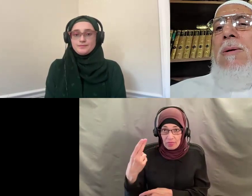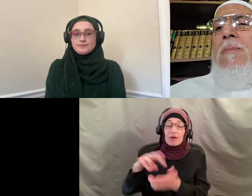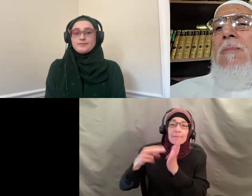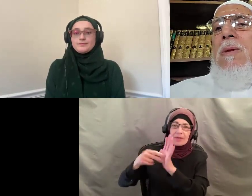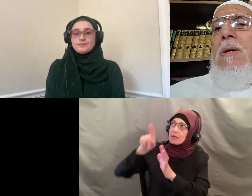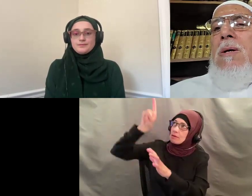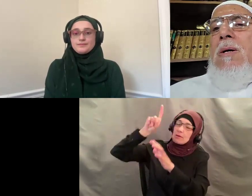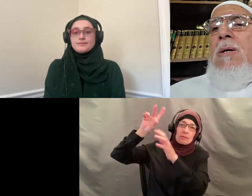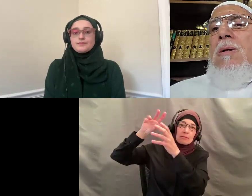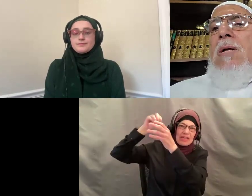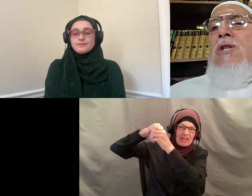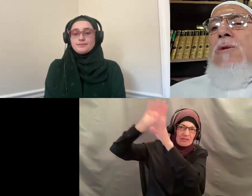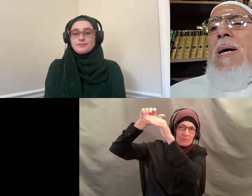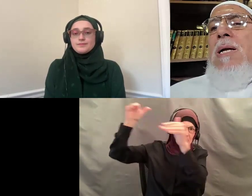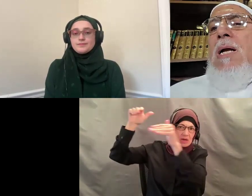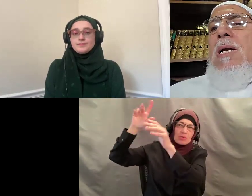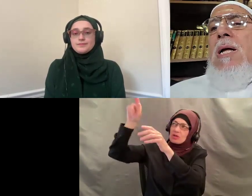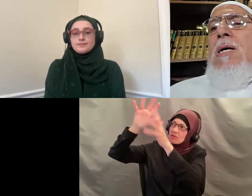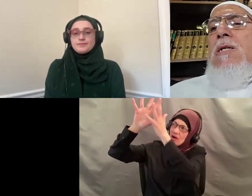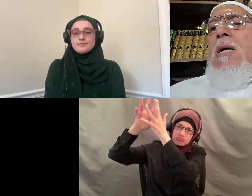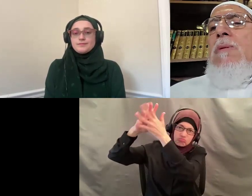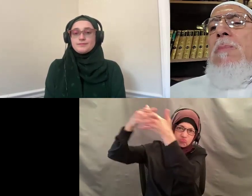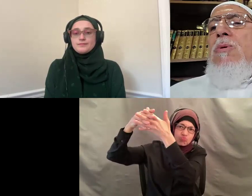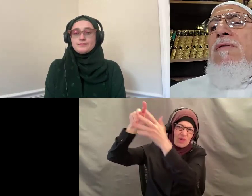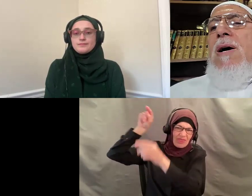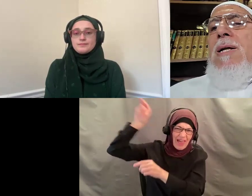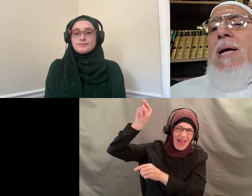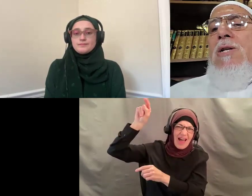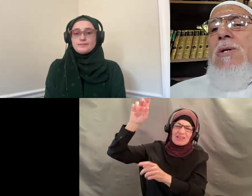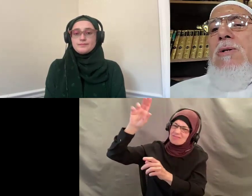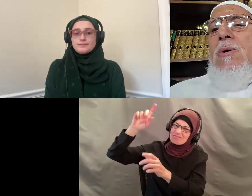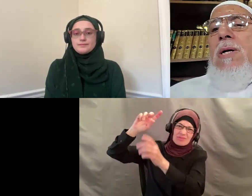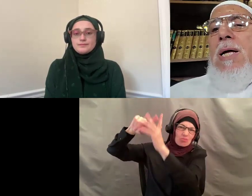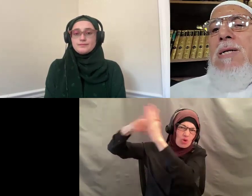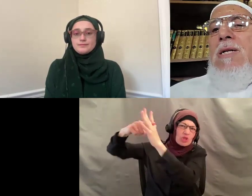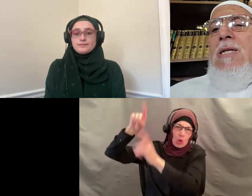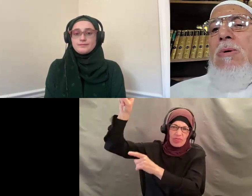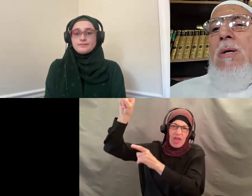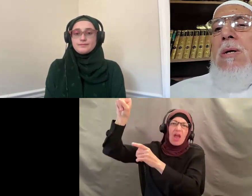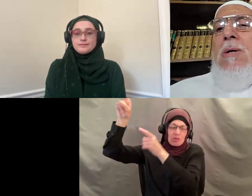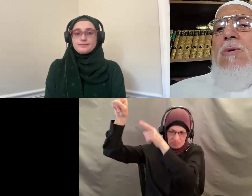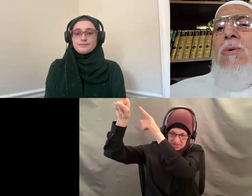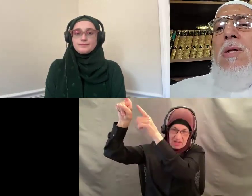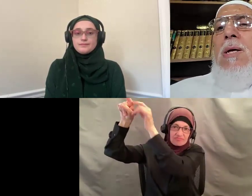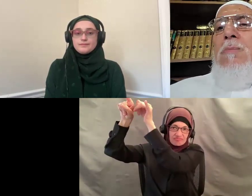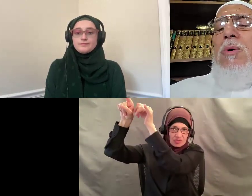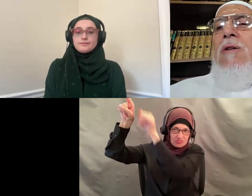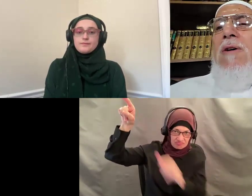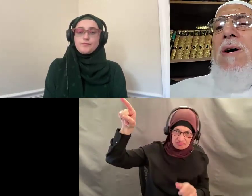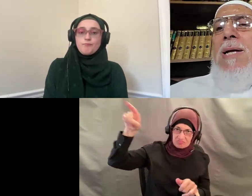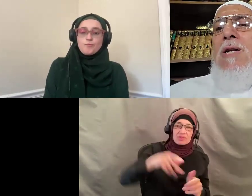will. Touched by none except the purified angels, only accessible to